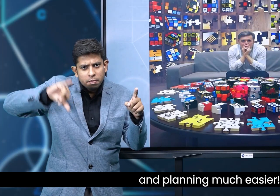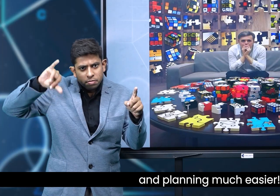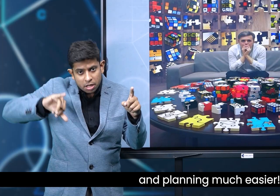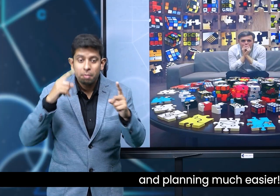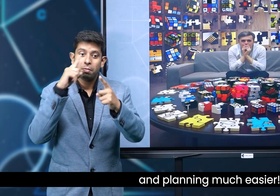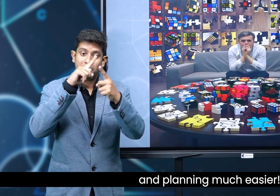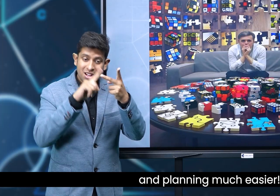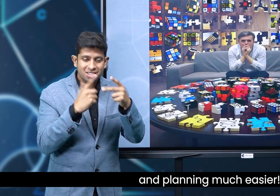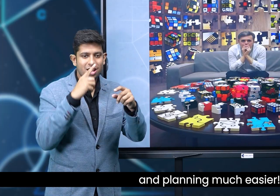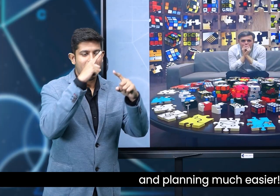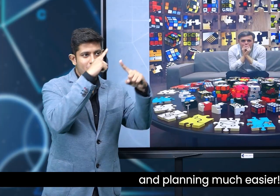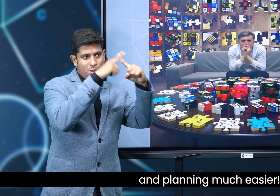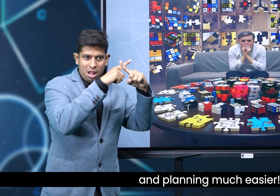easier.